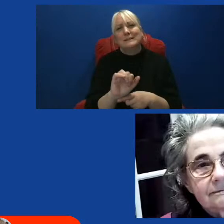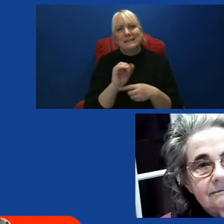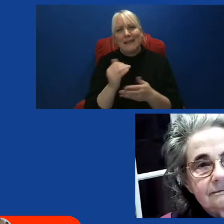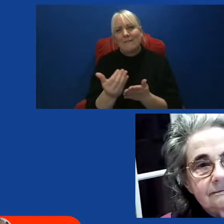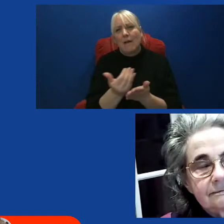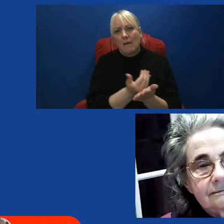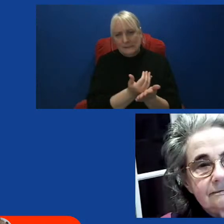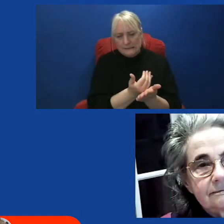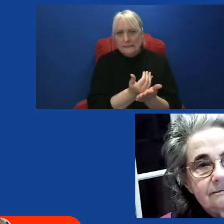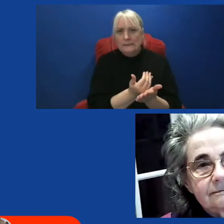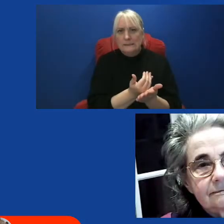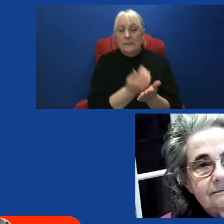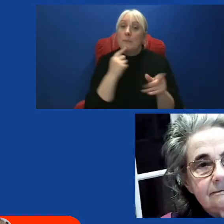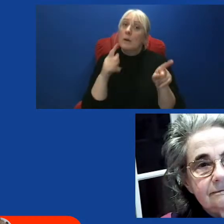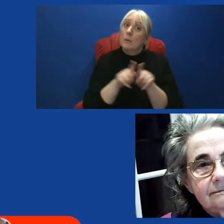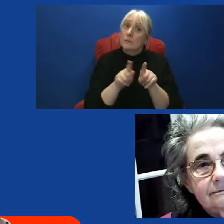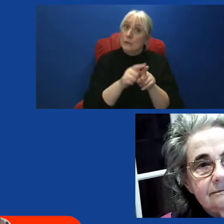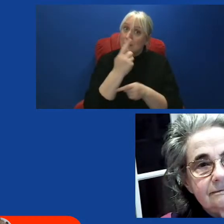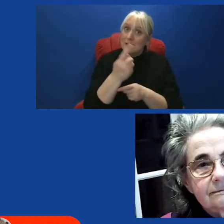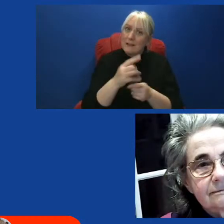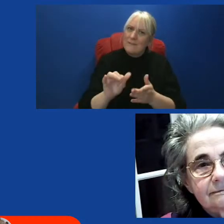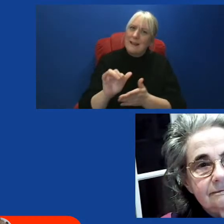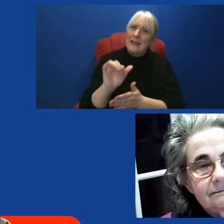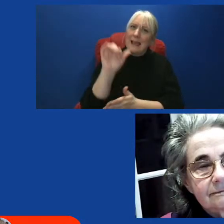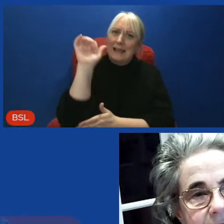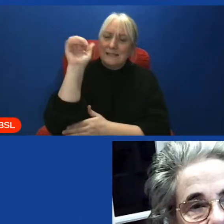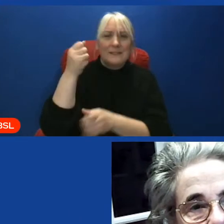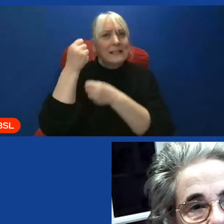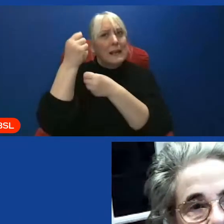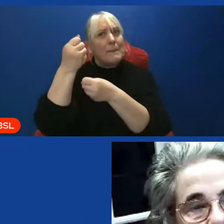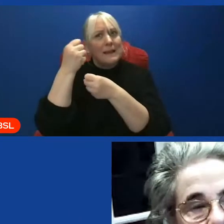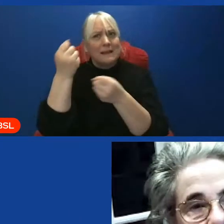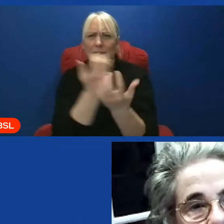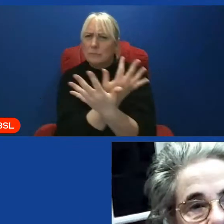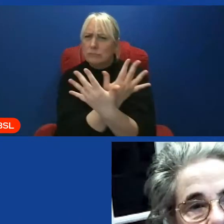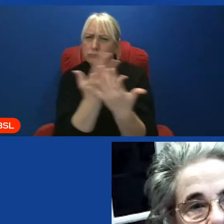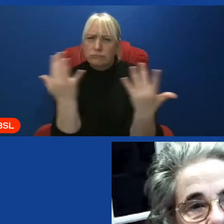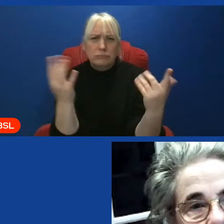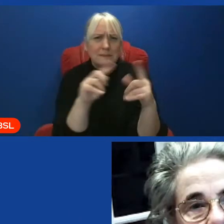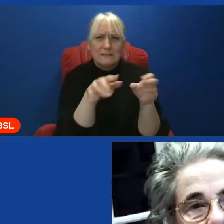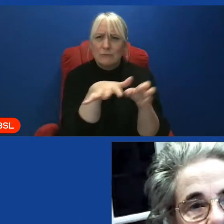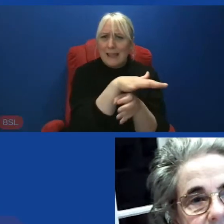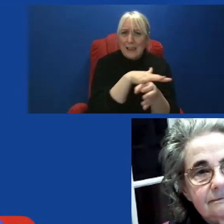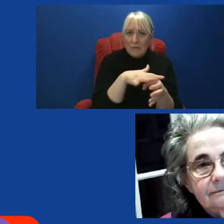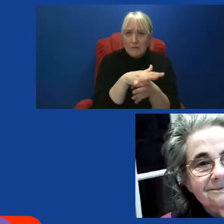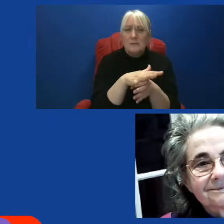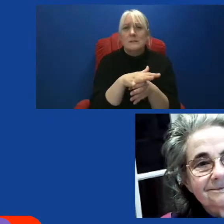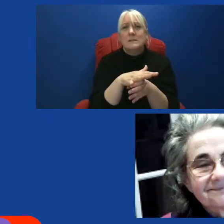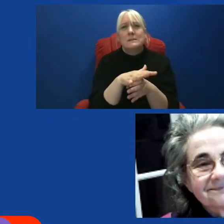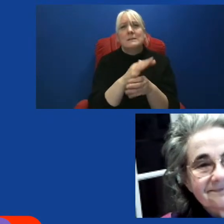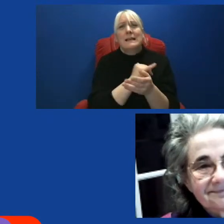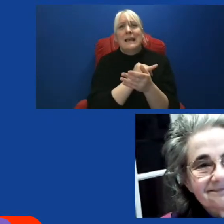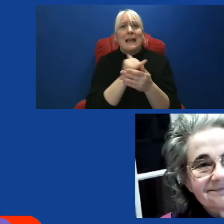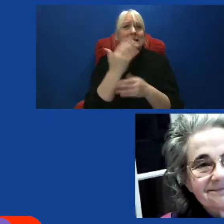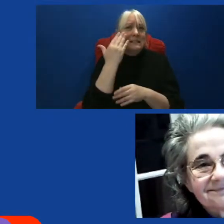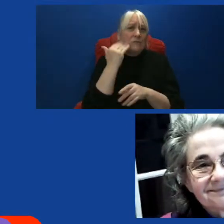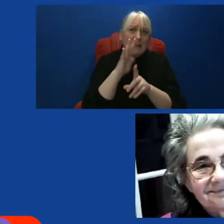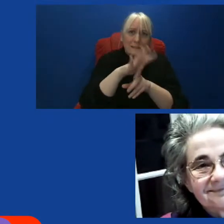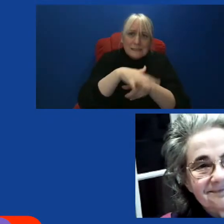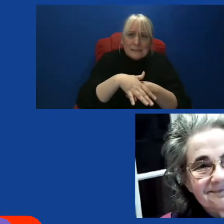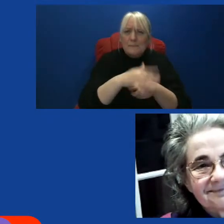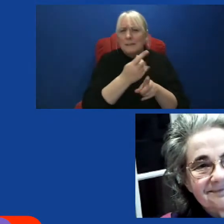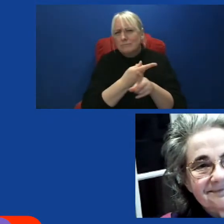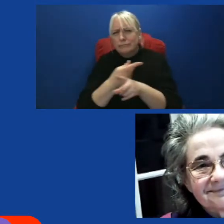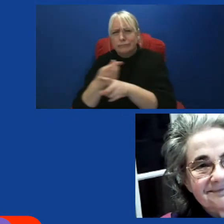is also a campaigner and activist across a whole series of spheres, a passionate anti-racist, and I think it's fair to say, Mary,